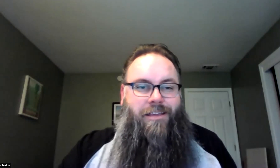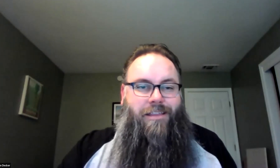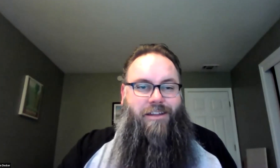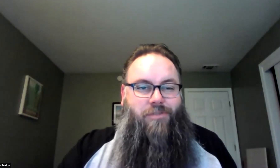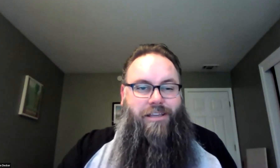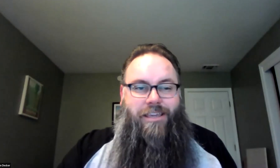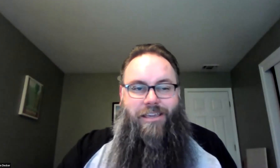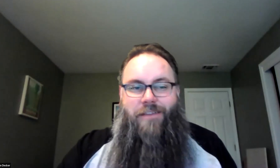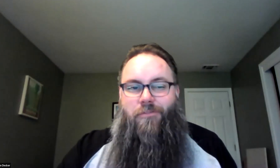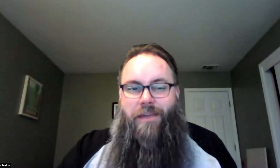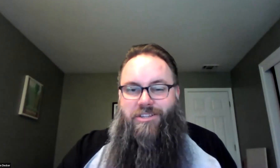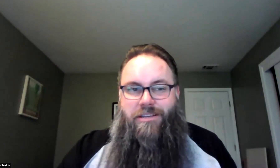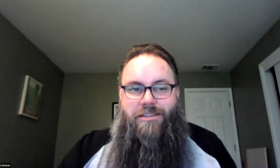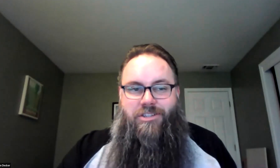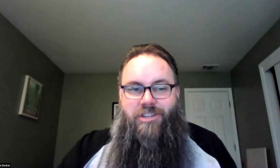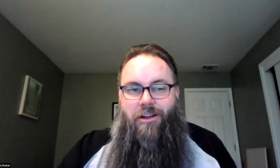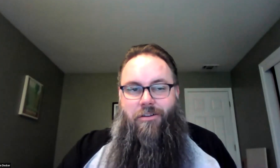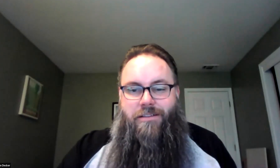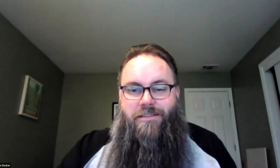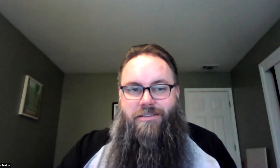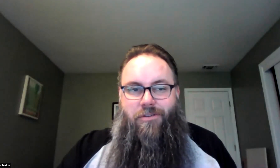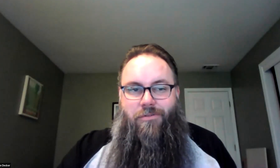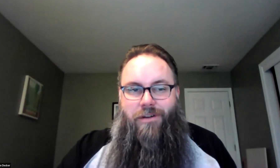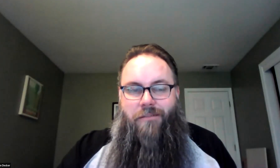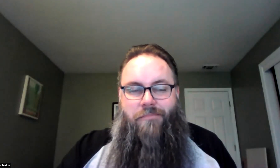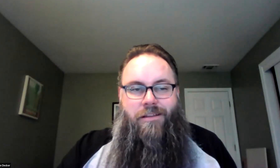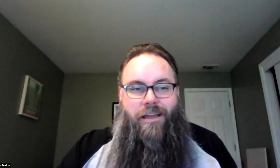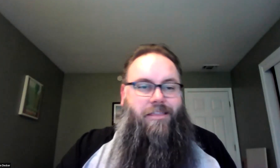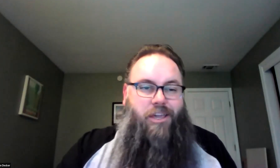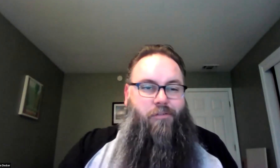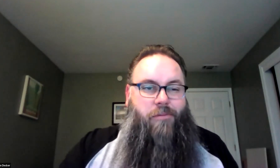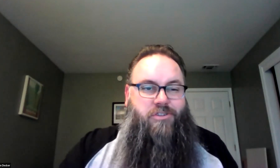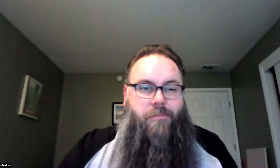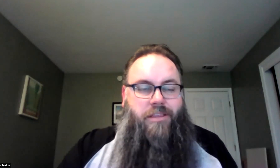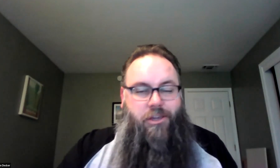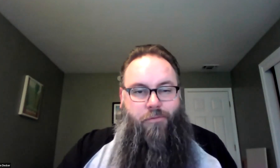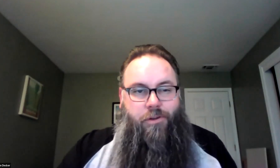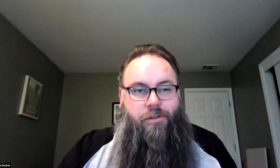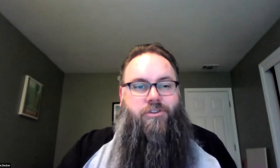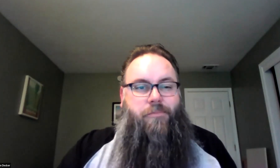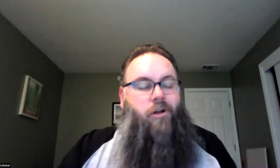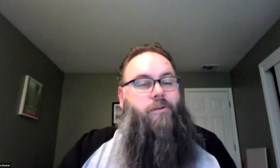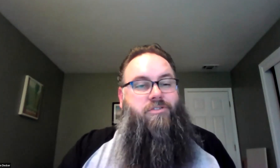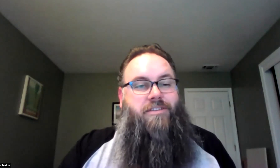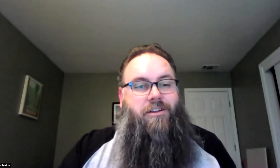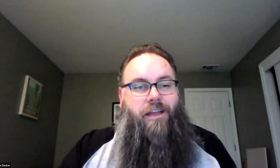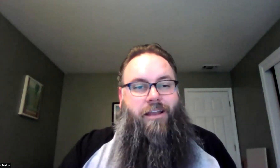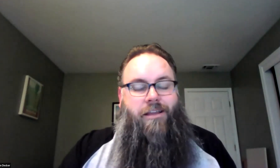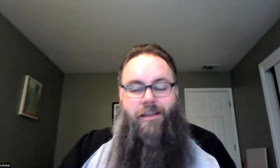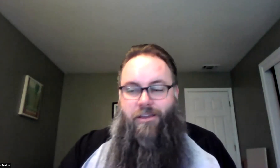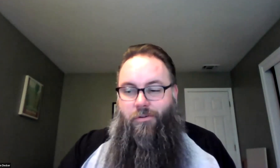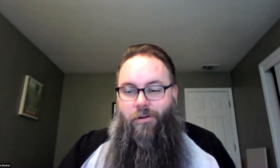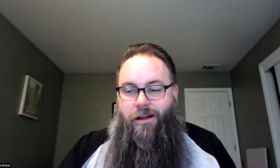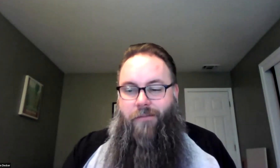think that is really key information to share. And so, again, thank you very much, Rima. Thank you for your leadership at our regional center,